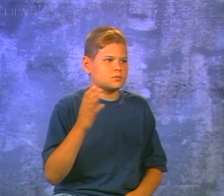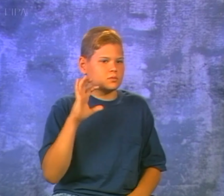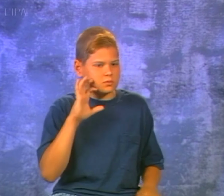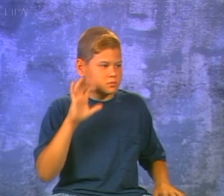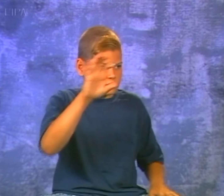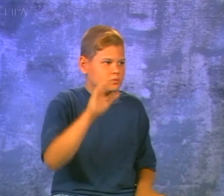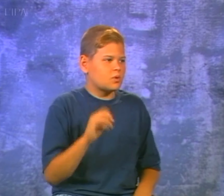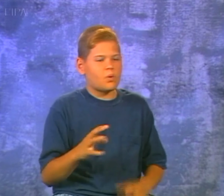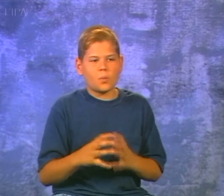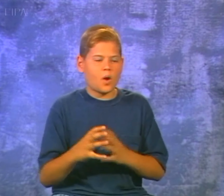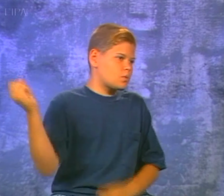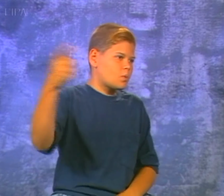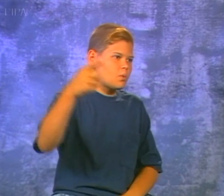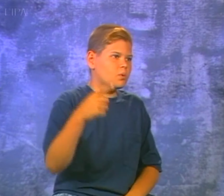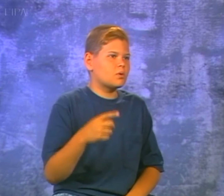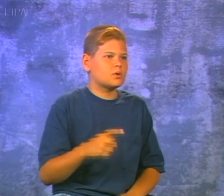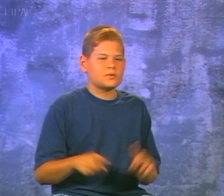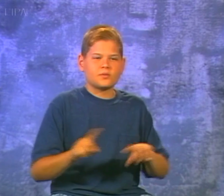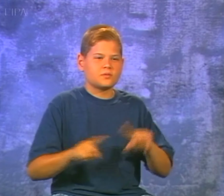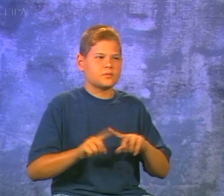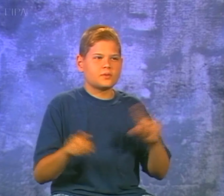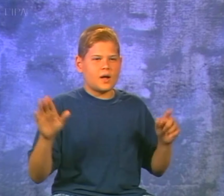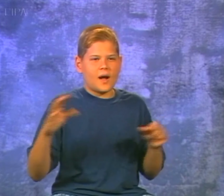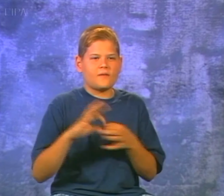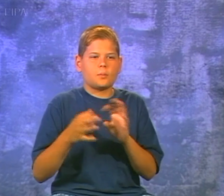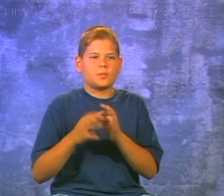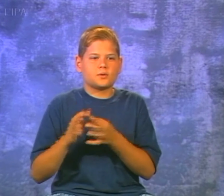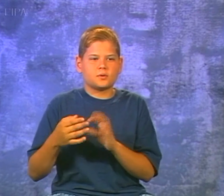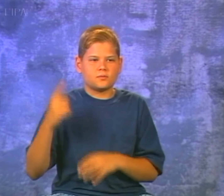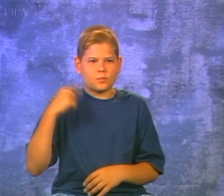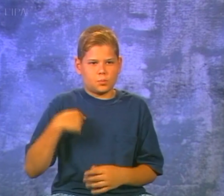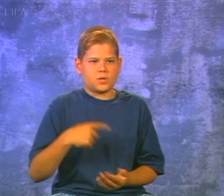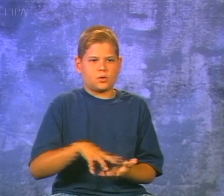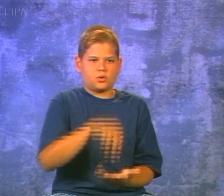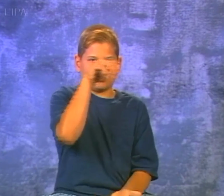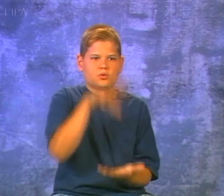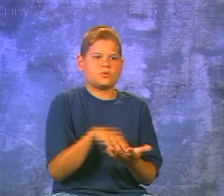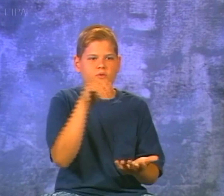So, for example, we'll do running or like throwing the shot put.